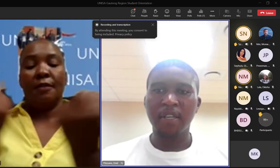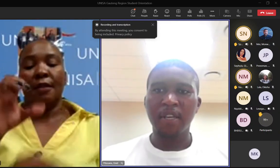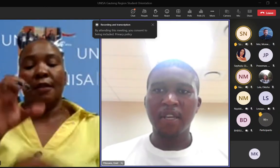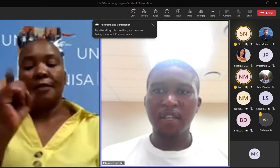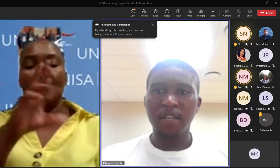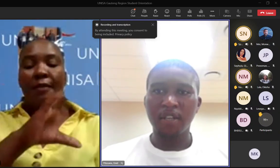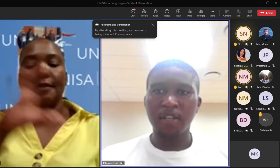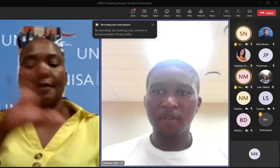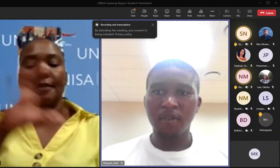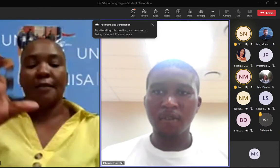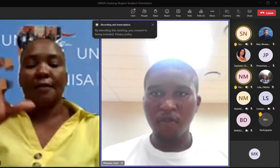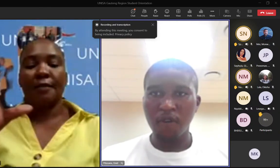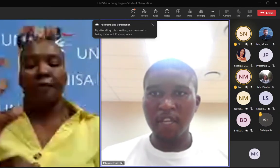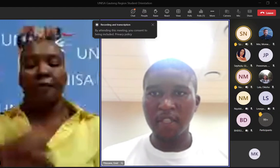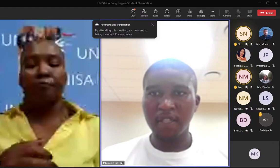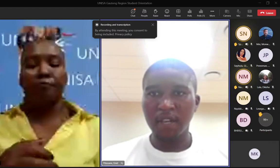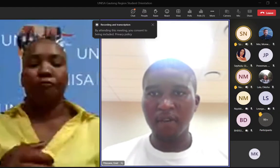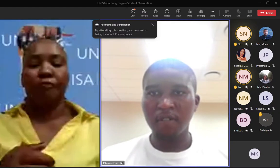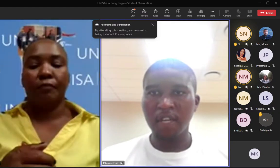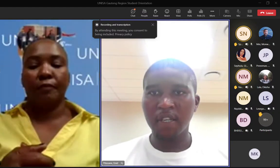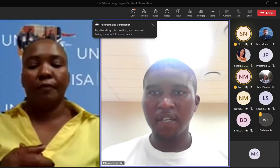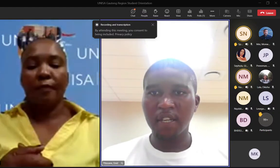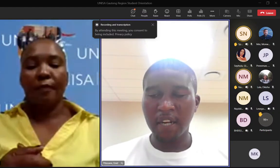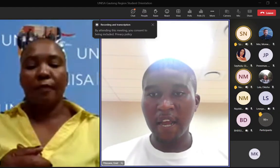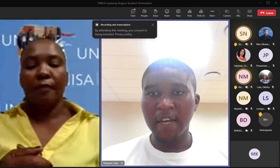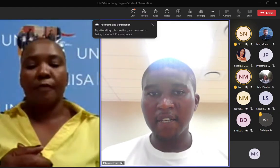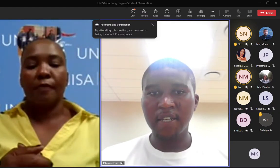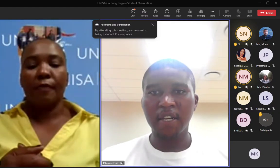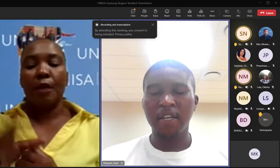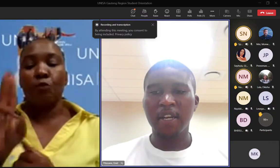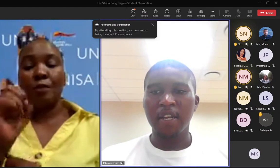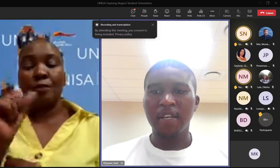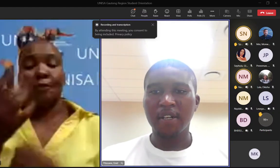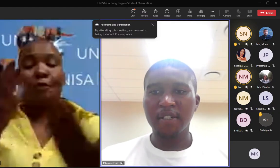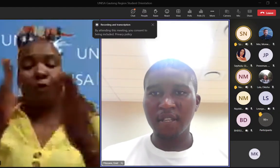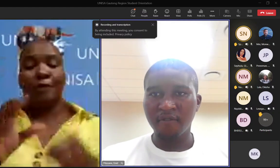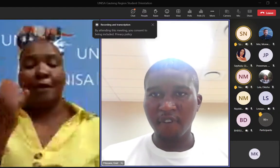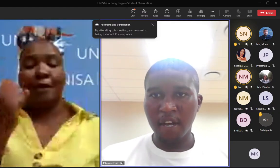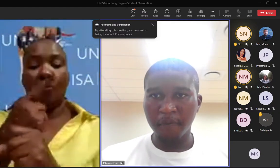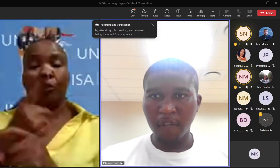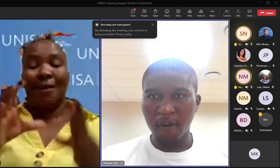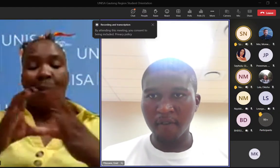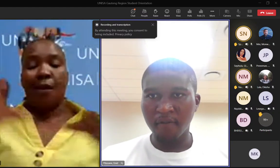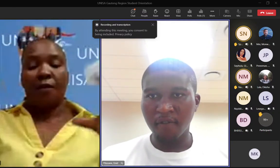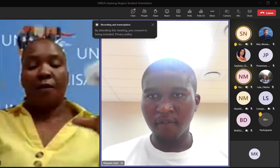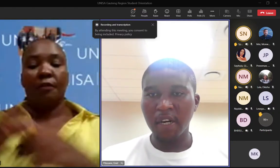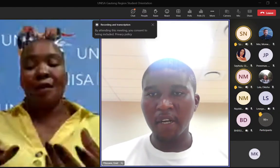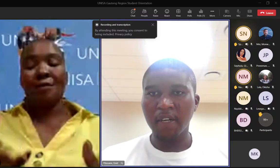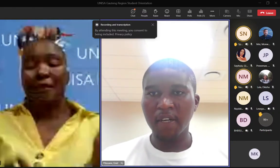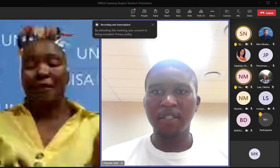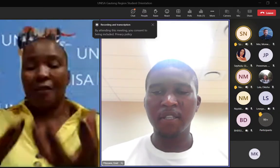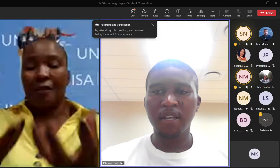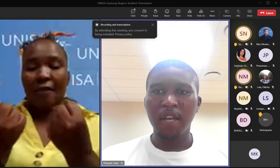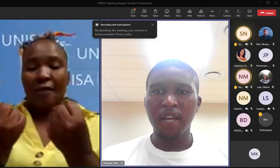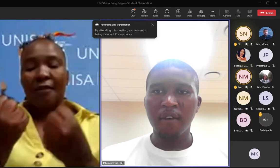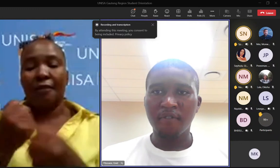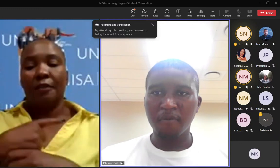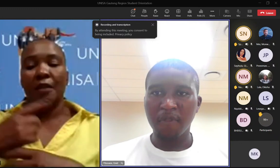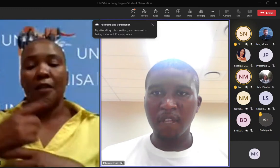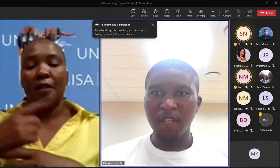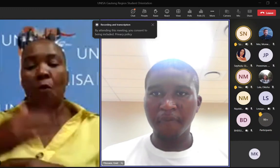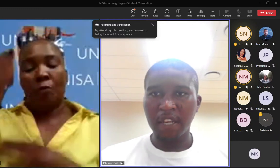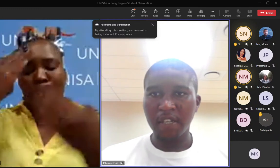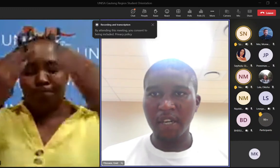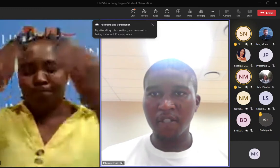members and the unisa students in gauteng at large receive our regular greetings